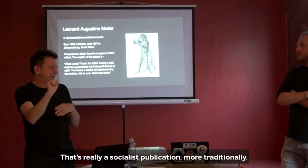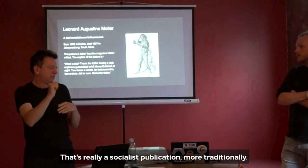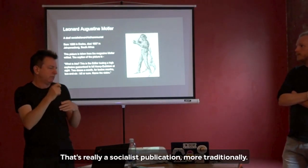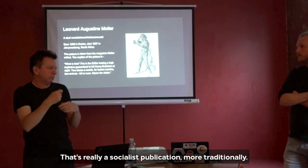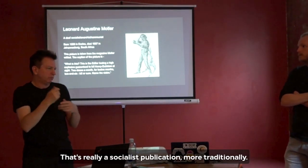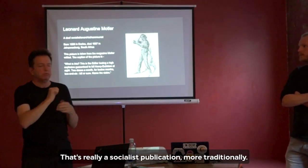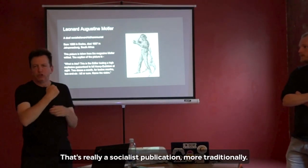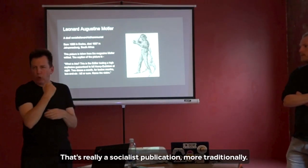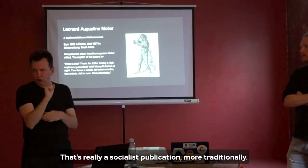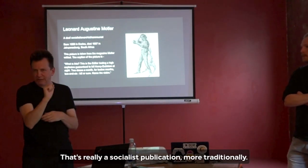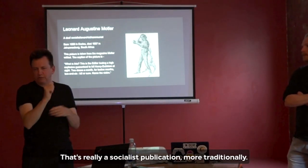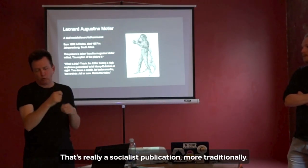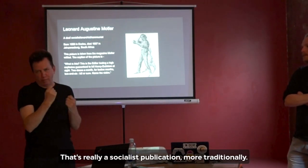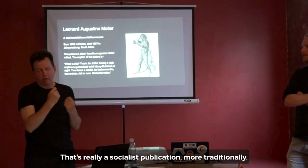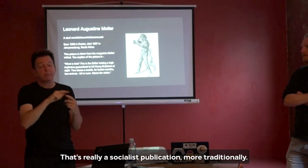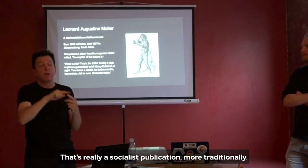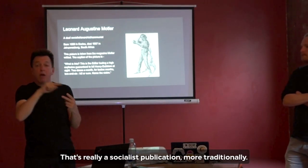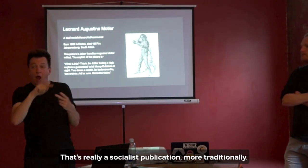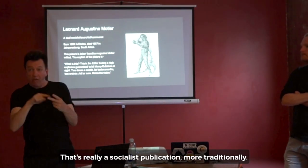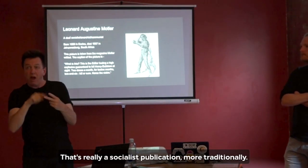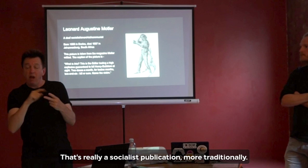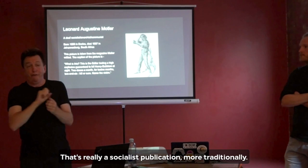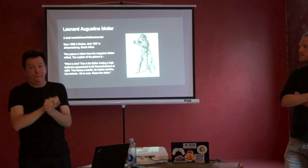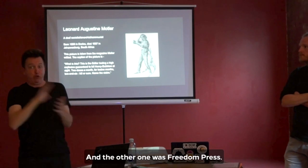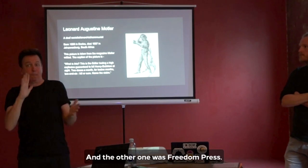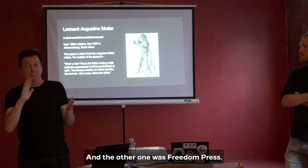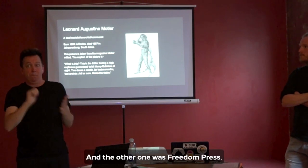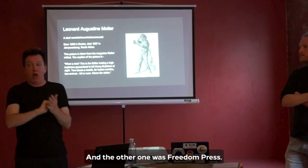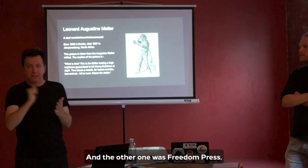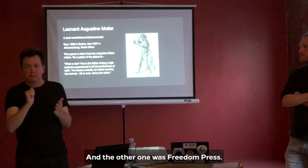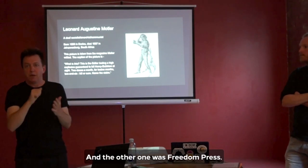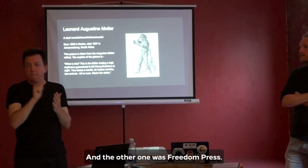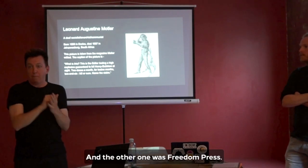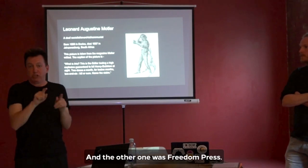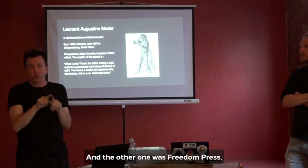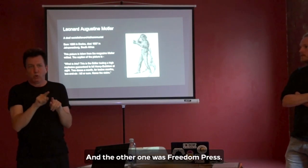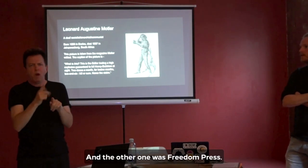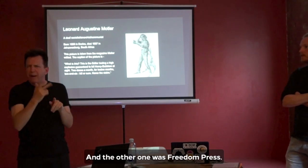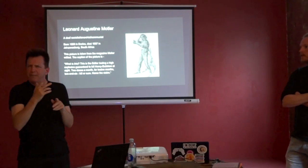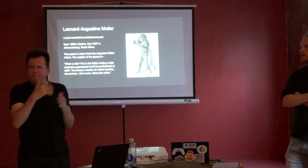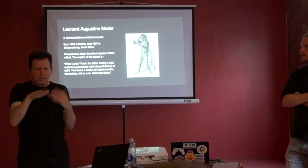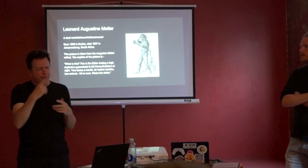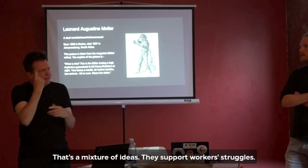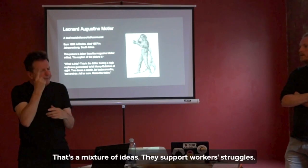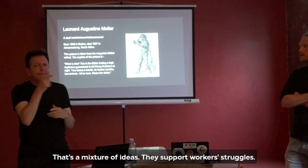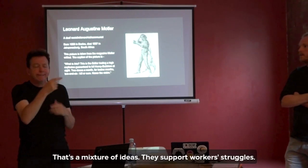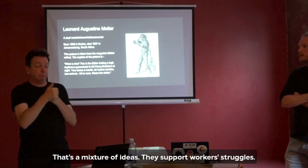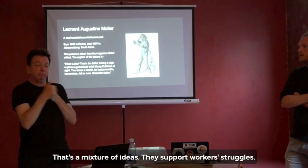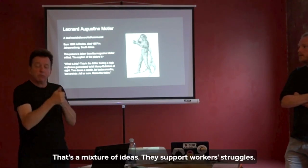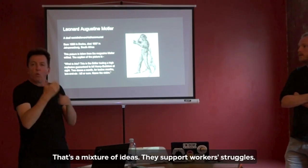That's really a socialist publication, more traditionally. And the other one was Freedom Press, which does have a